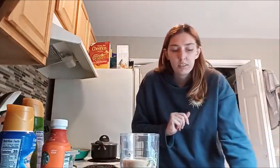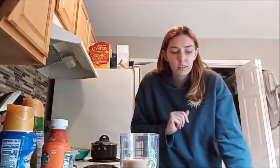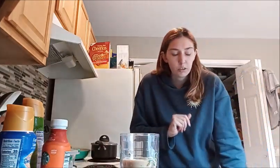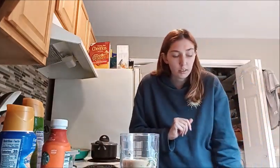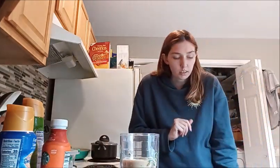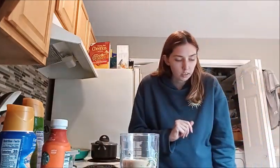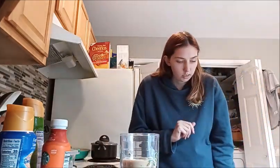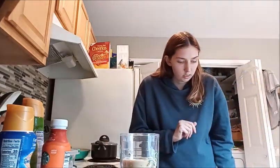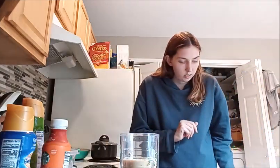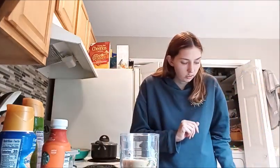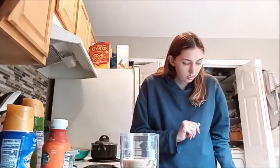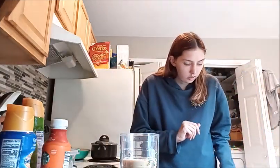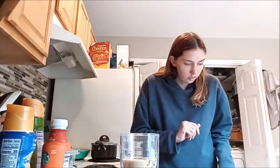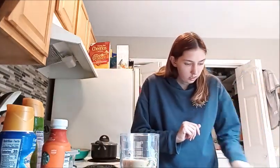very quickly.